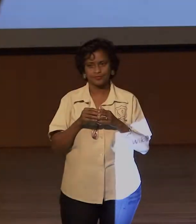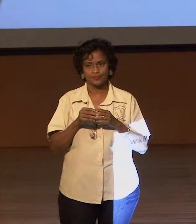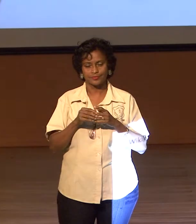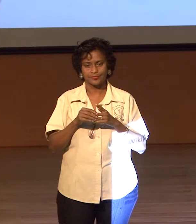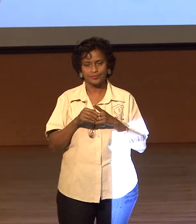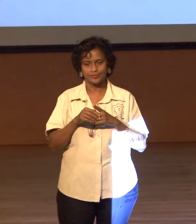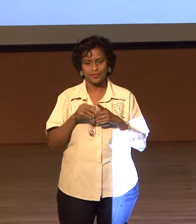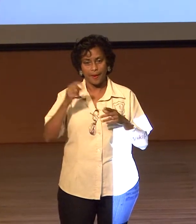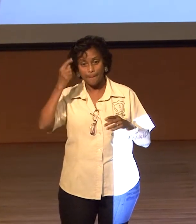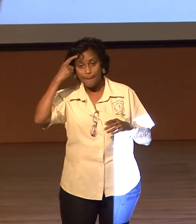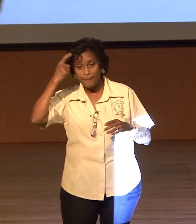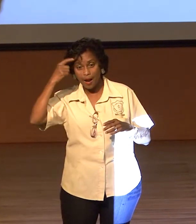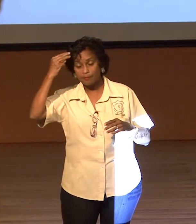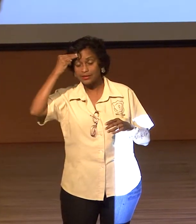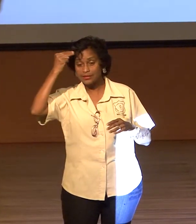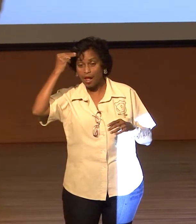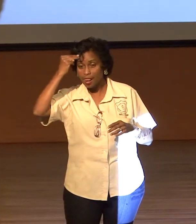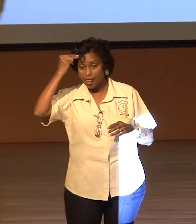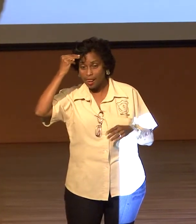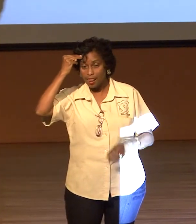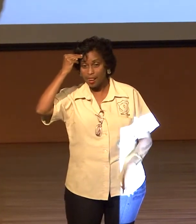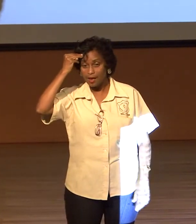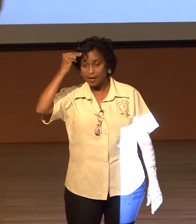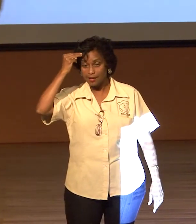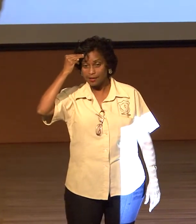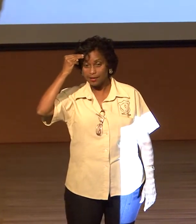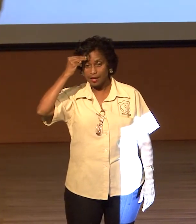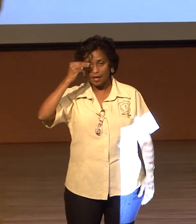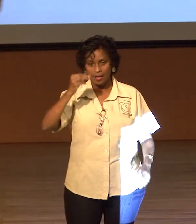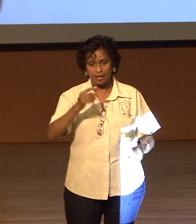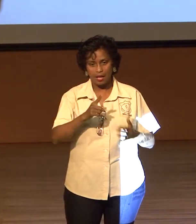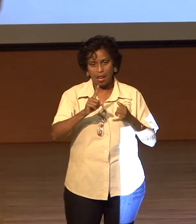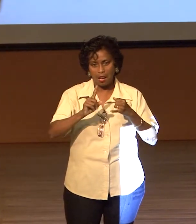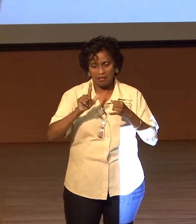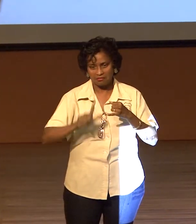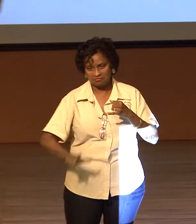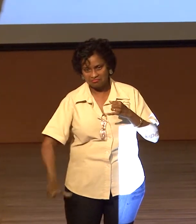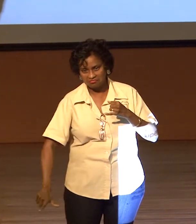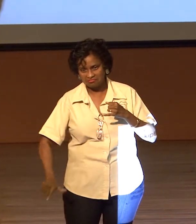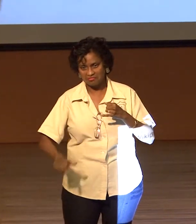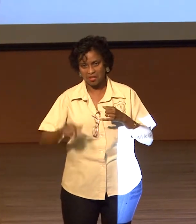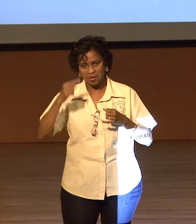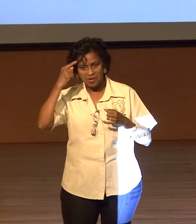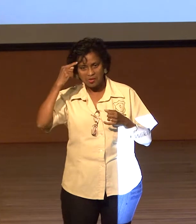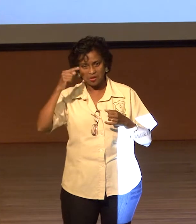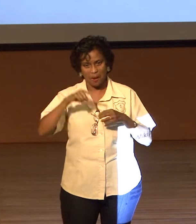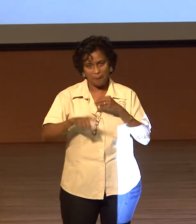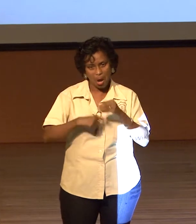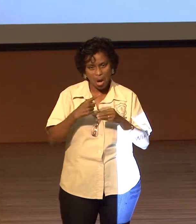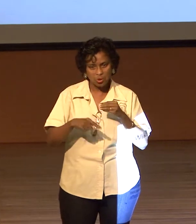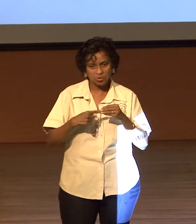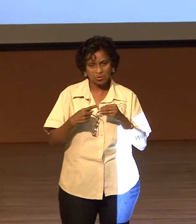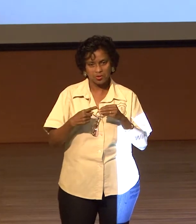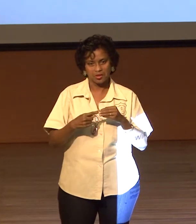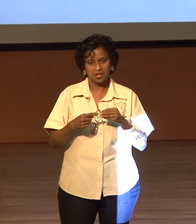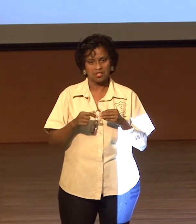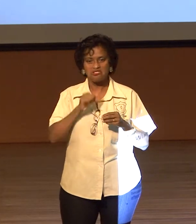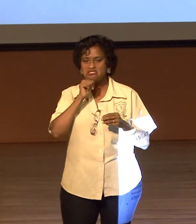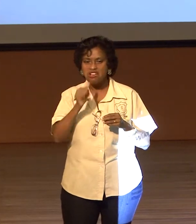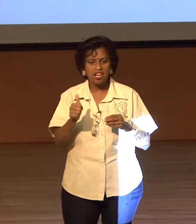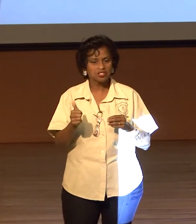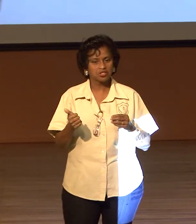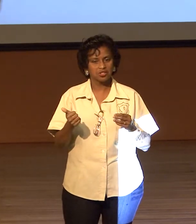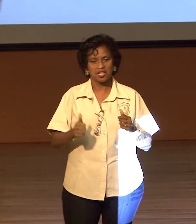Mental health is the bastard child of health because we don't get the support, we don't